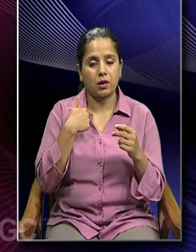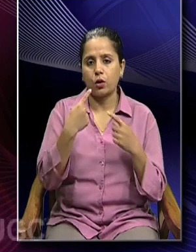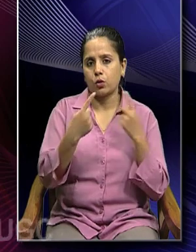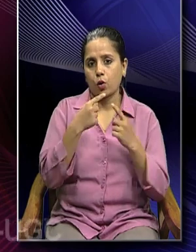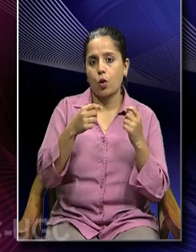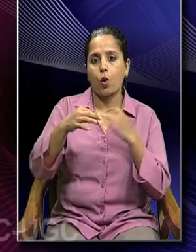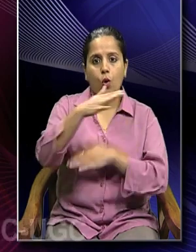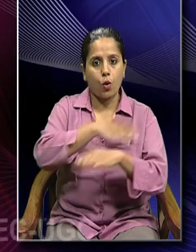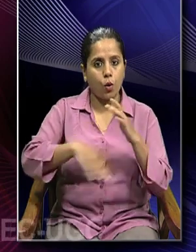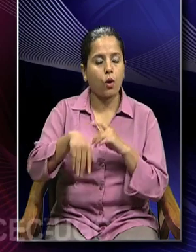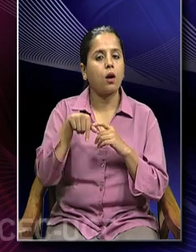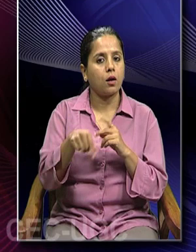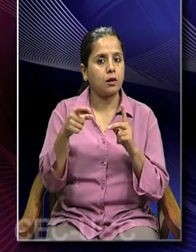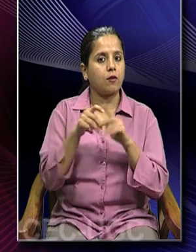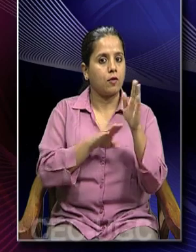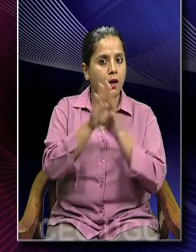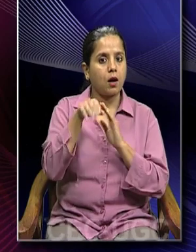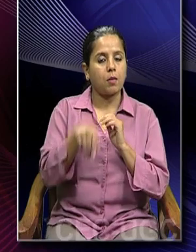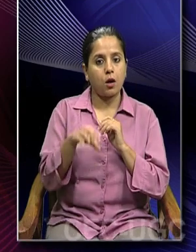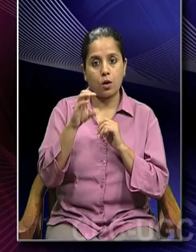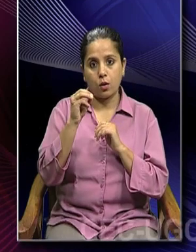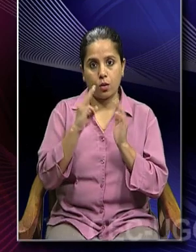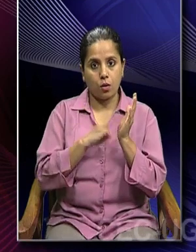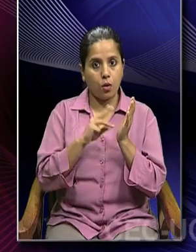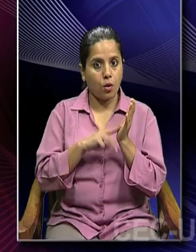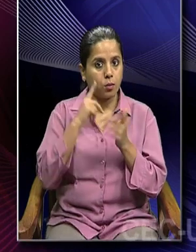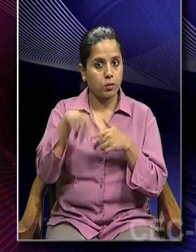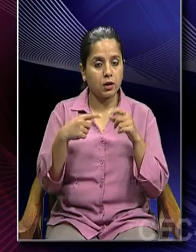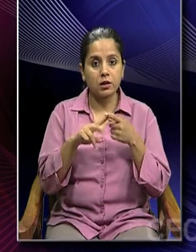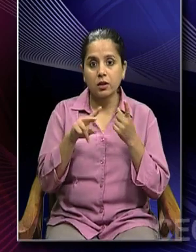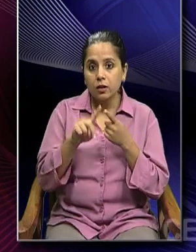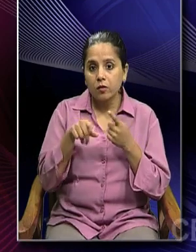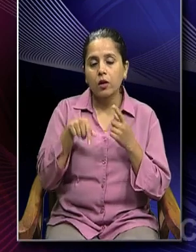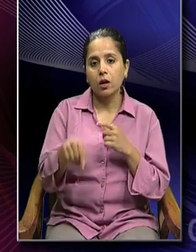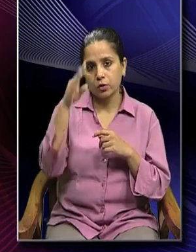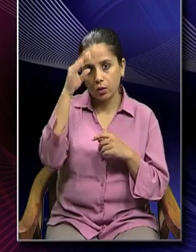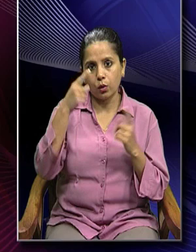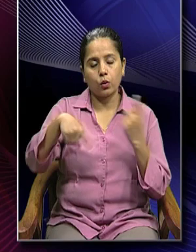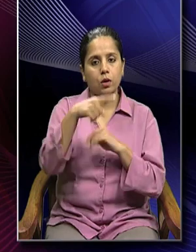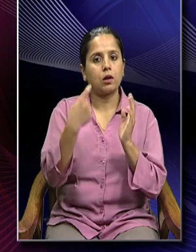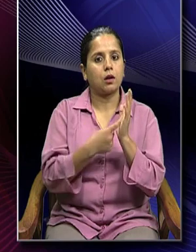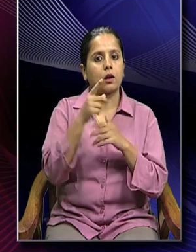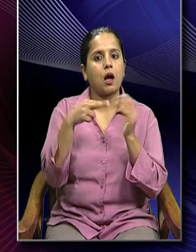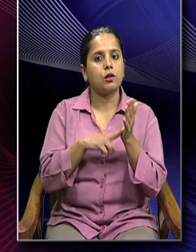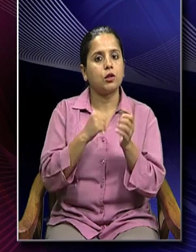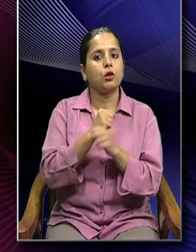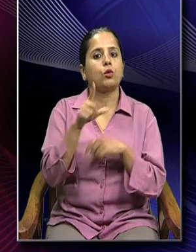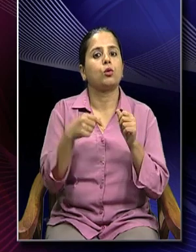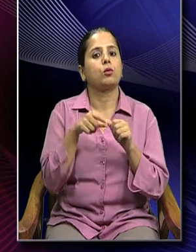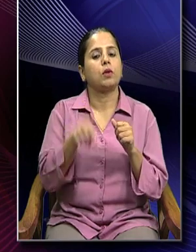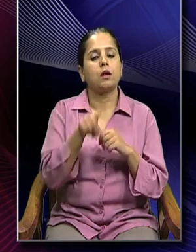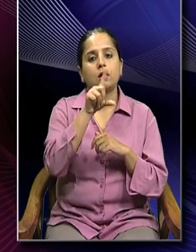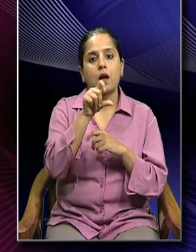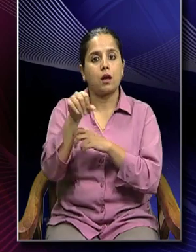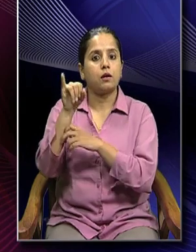organizational development and omnijective theory, there is a noted research by Rajan Gupta in 1996, and in